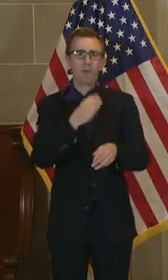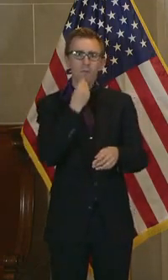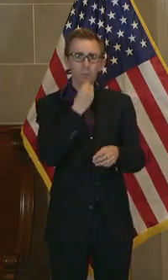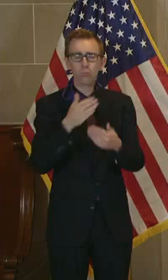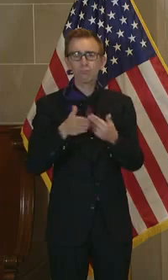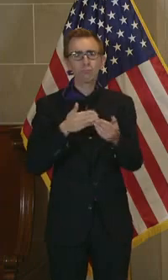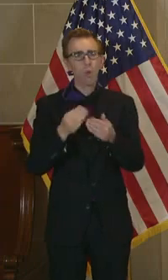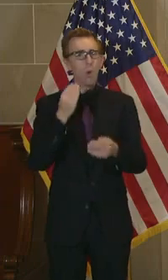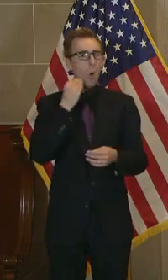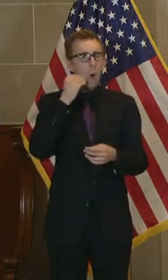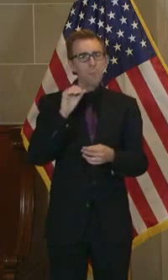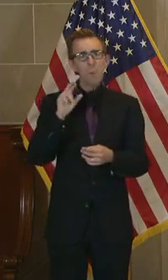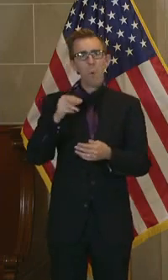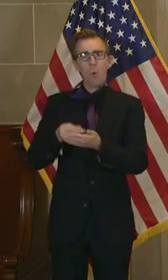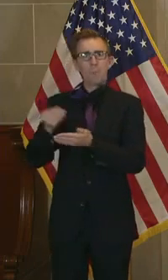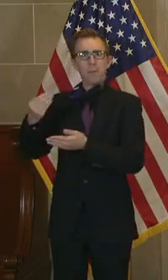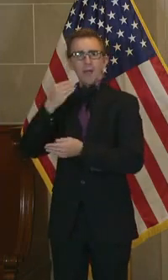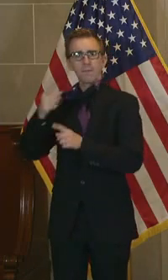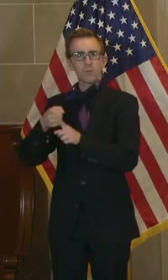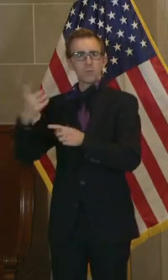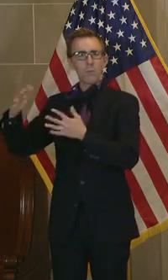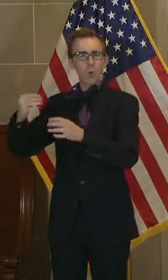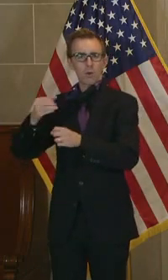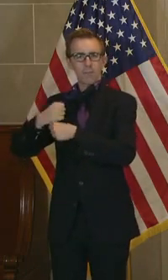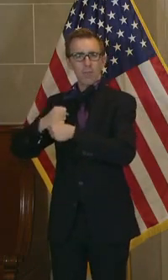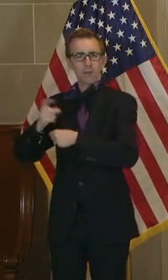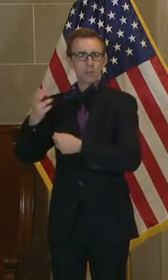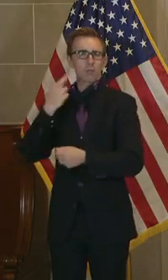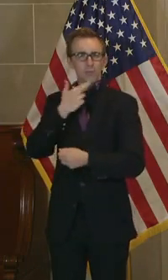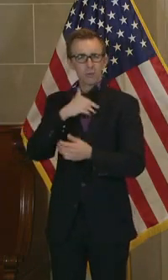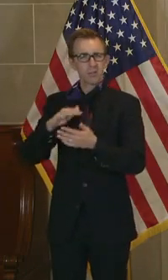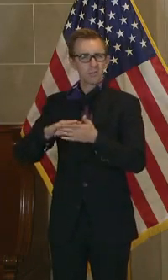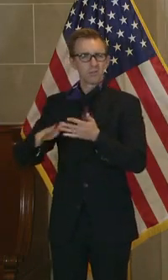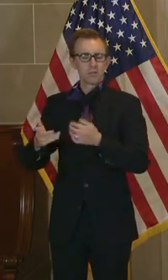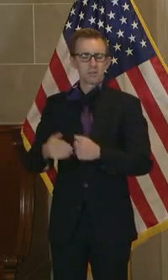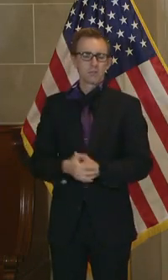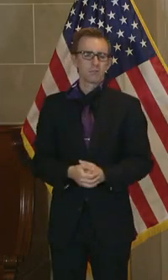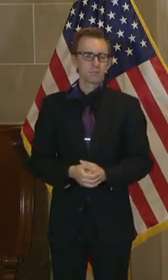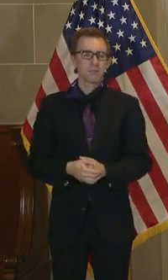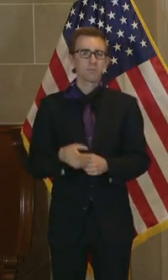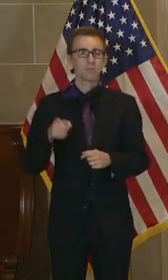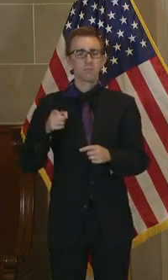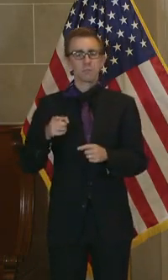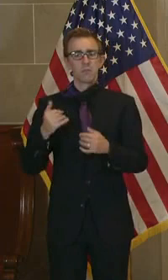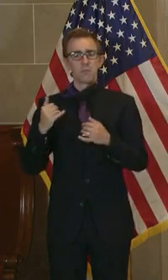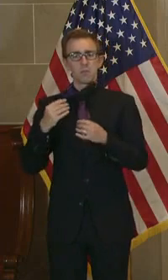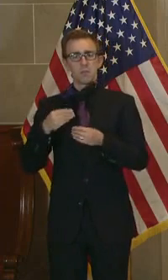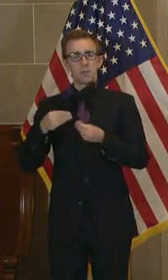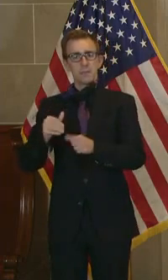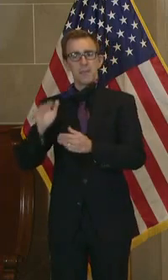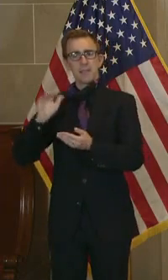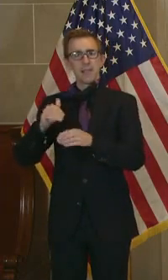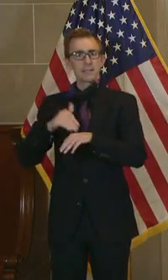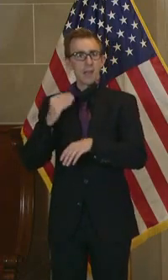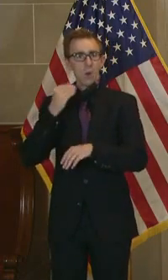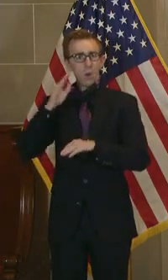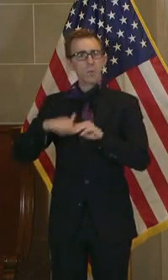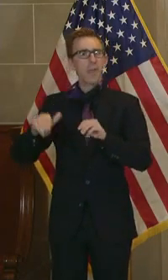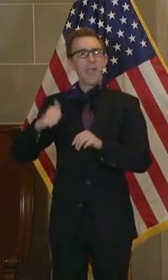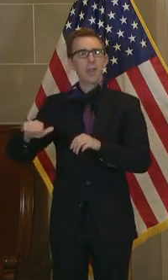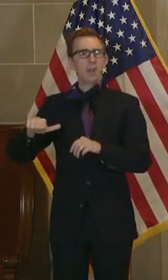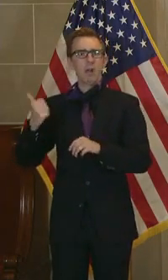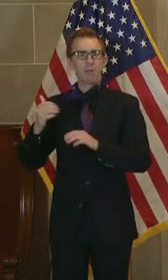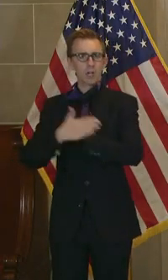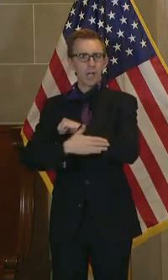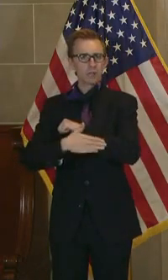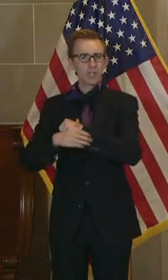home or eating out. Specifically, Americans spend less to feed their families at home than in any other country in the world.